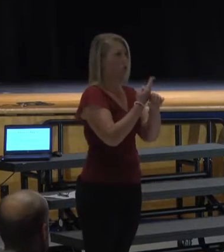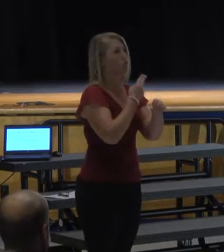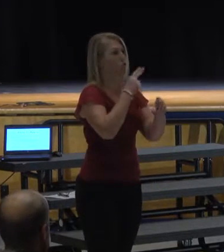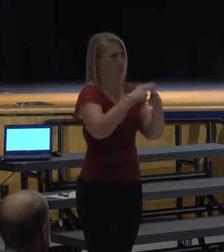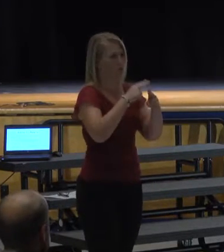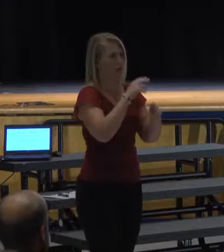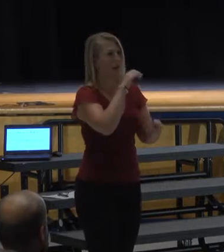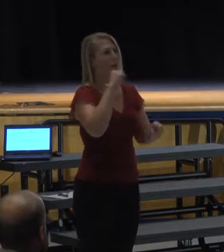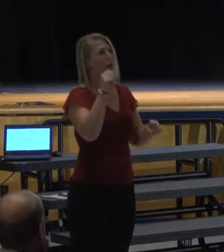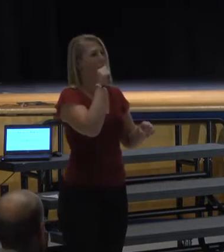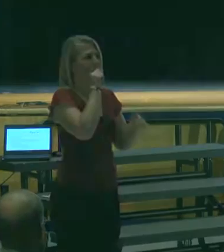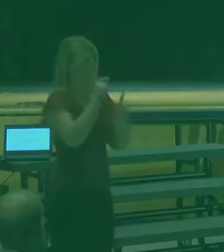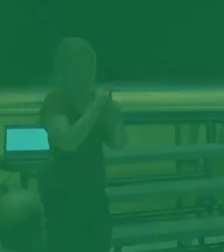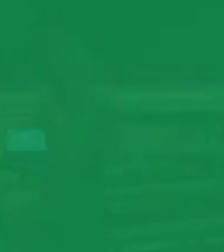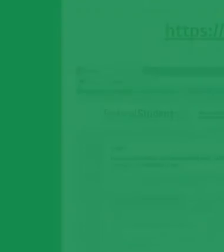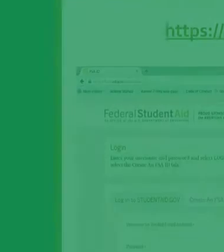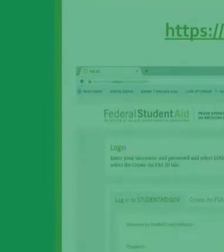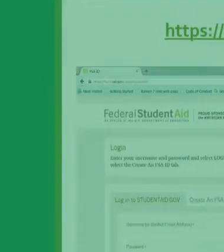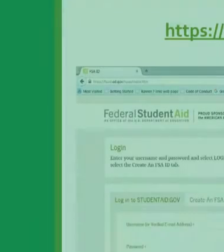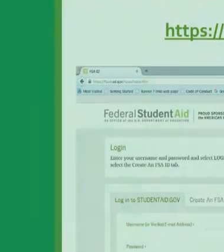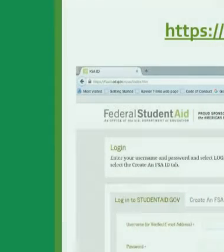When you get to the website,